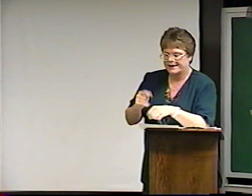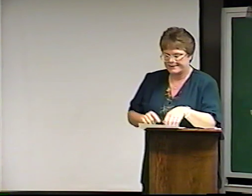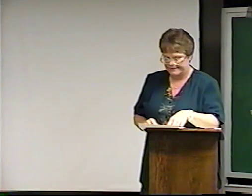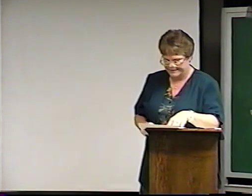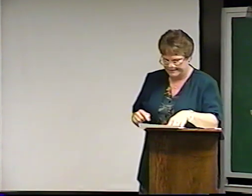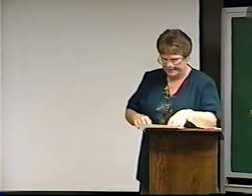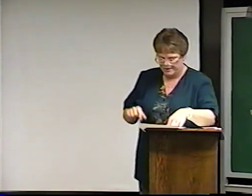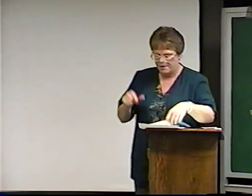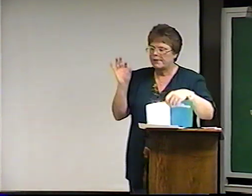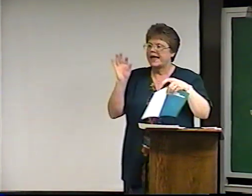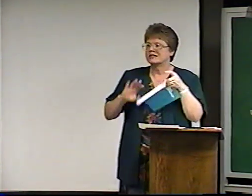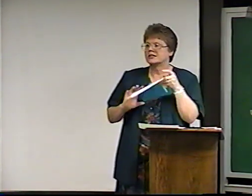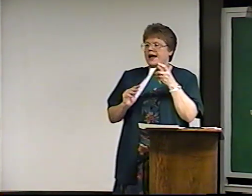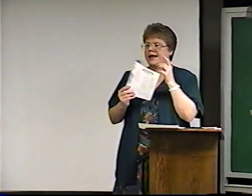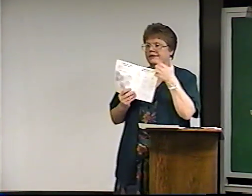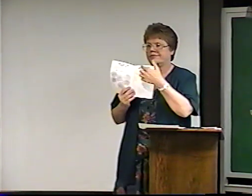it. I'm page 9.